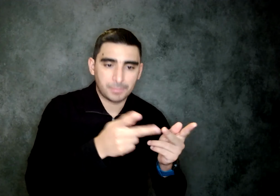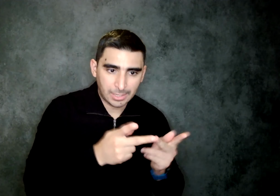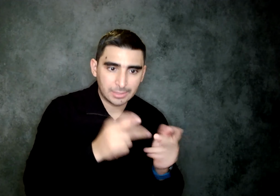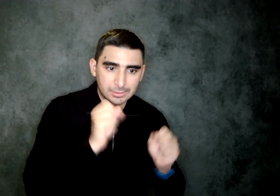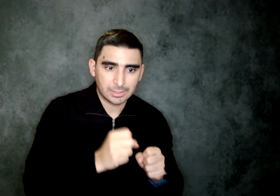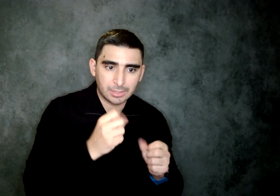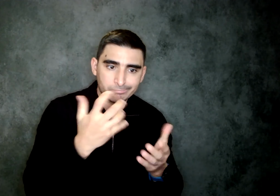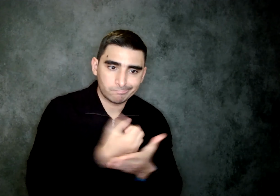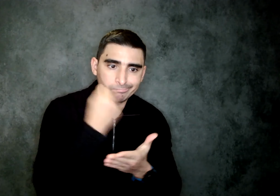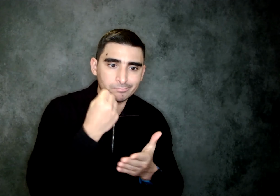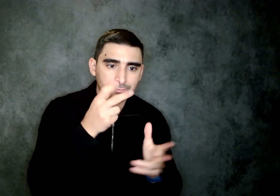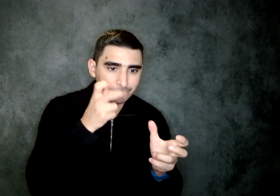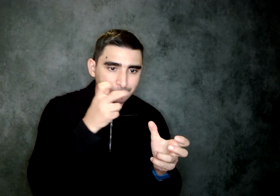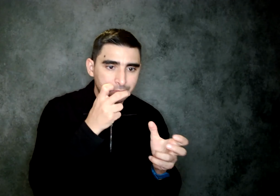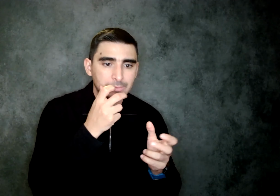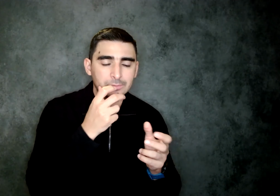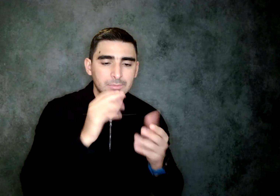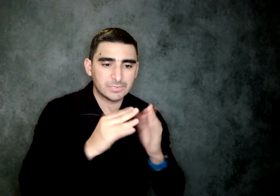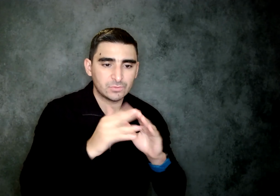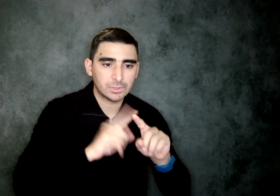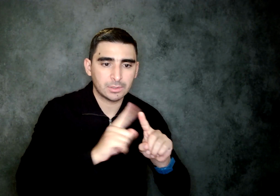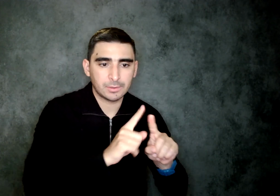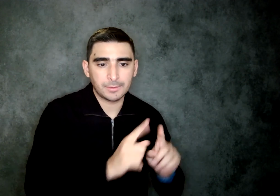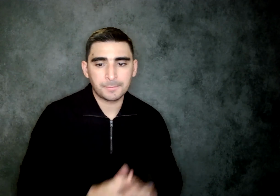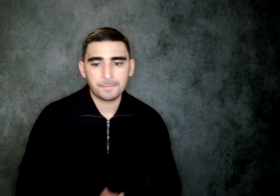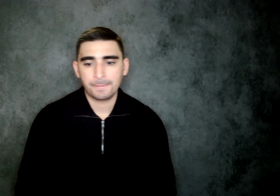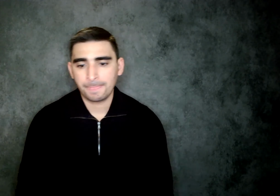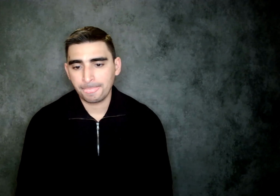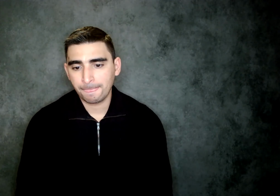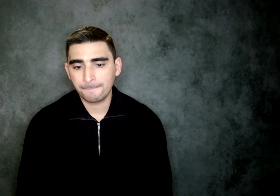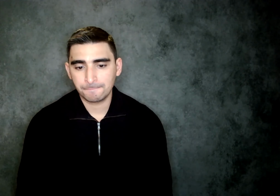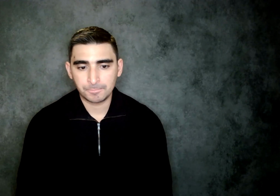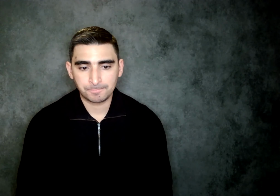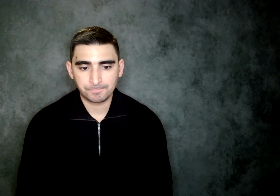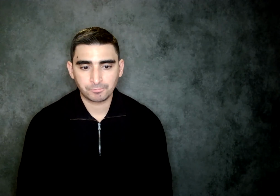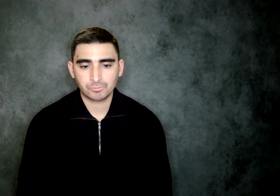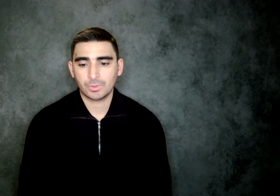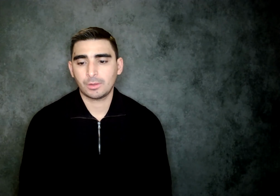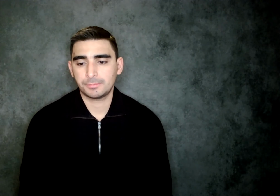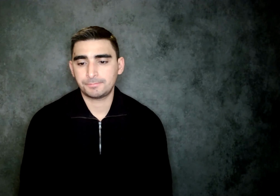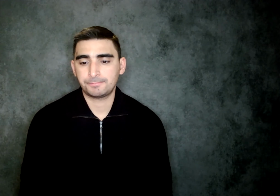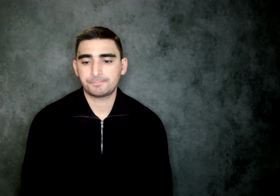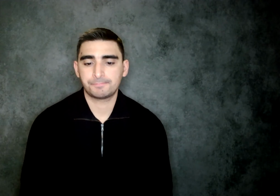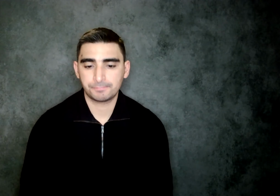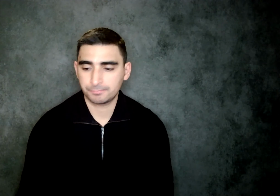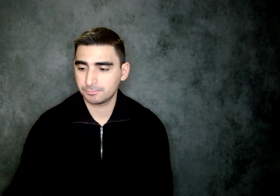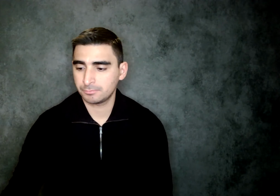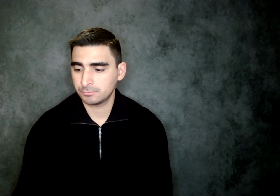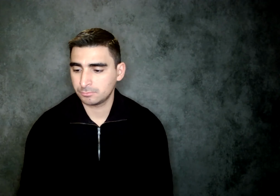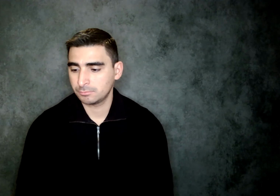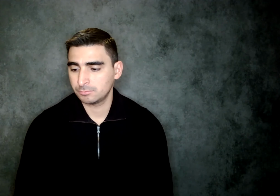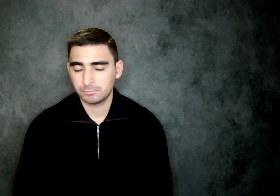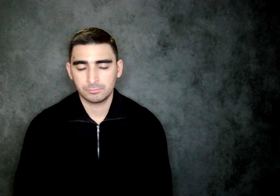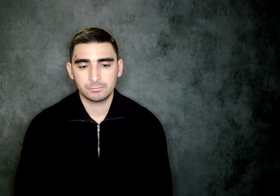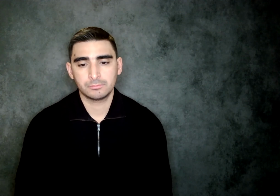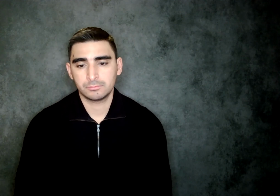take full advantage of the community resources. Muchas gracias, gracias. Y sé que se mencionó pues